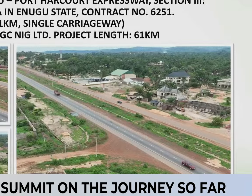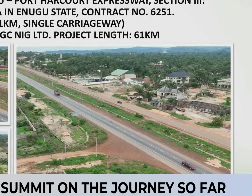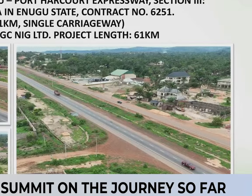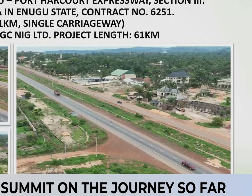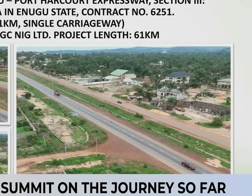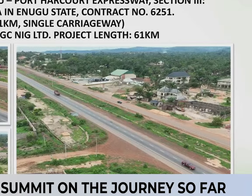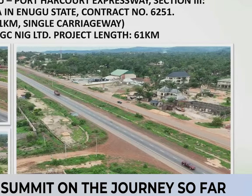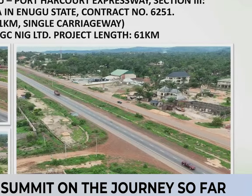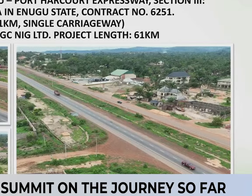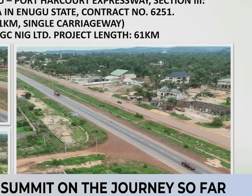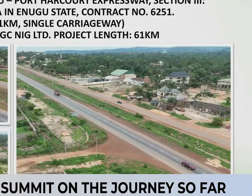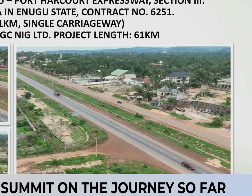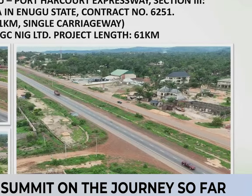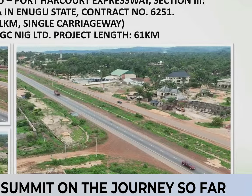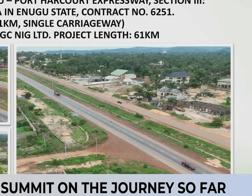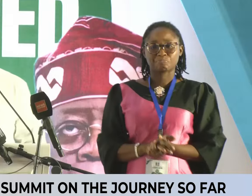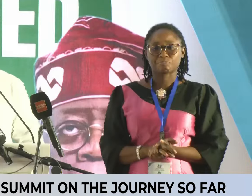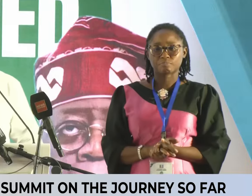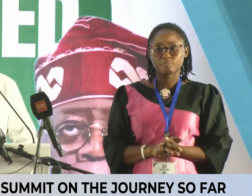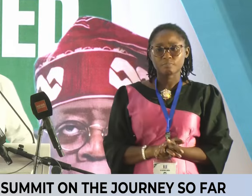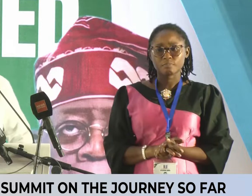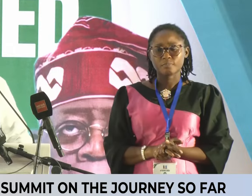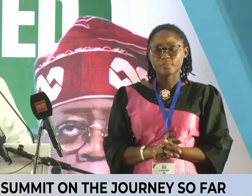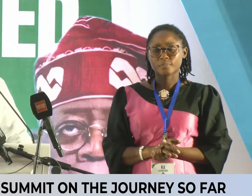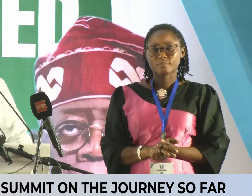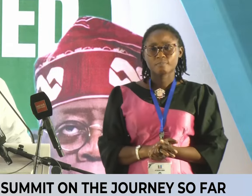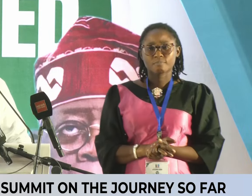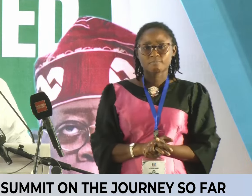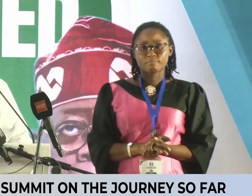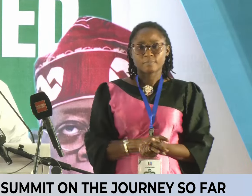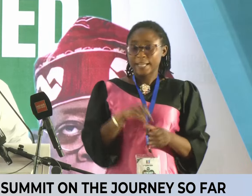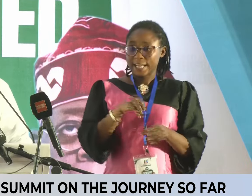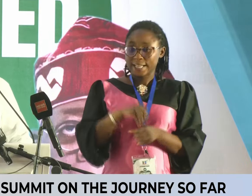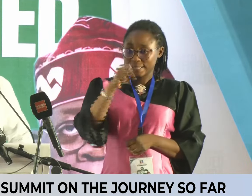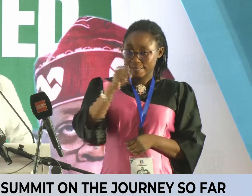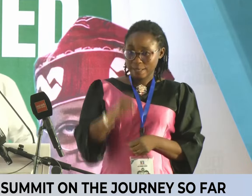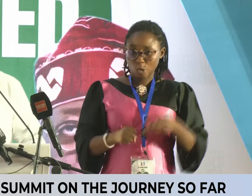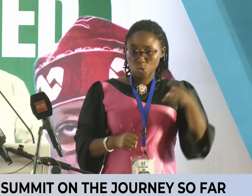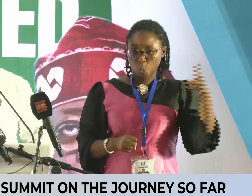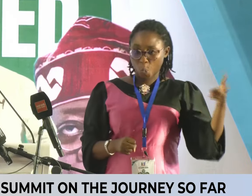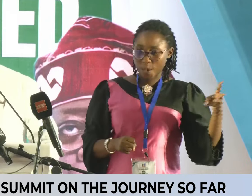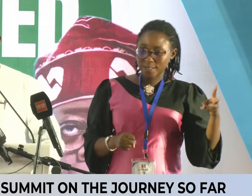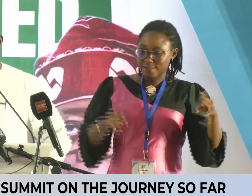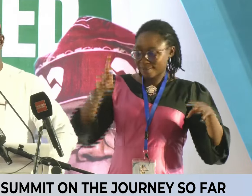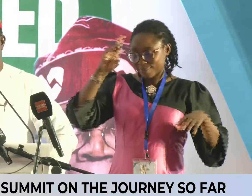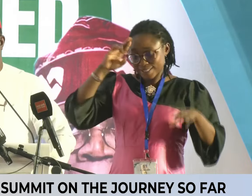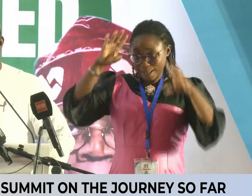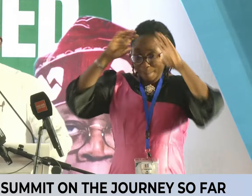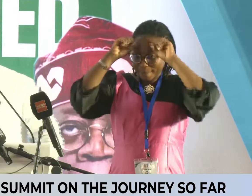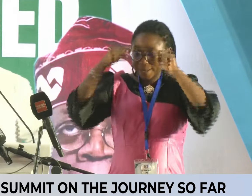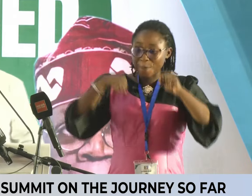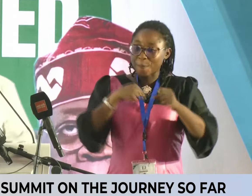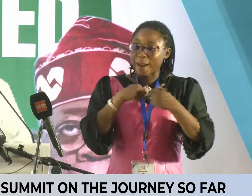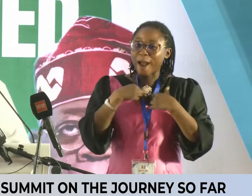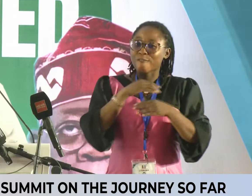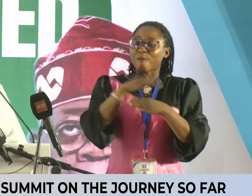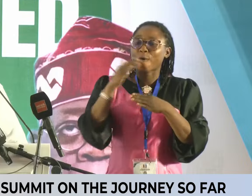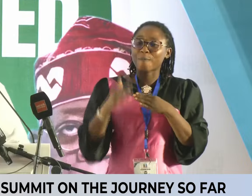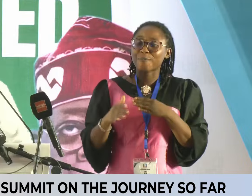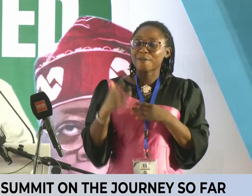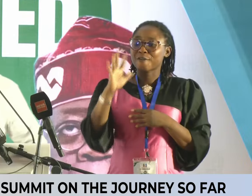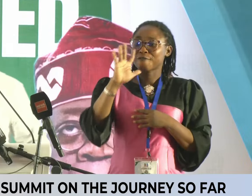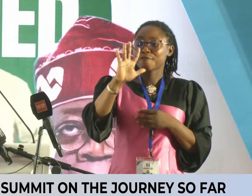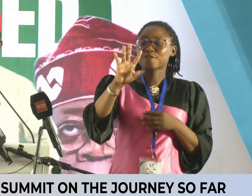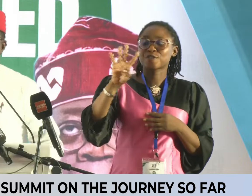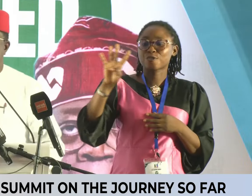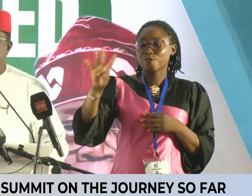second carriageway. And in the southwest, Mr. President, we've completed the